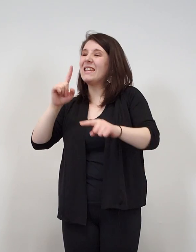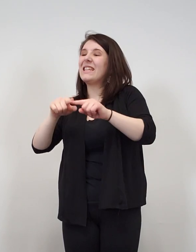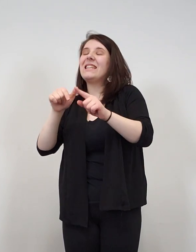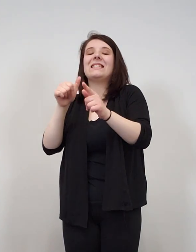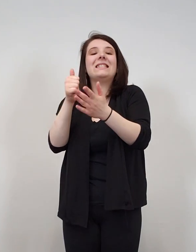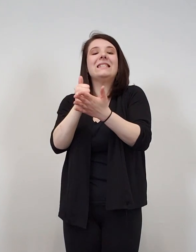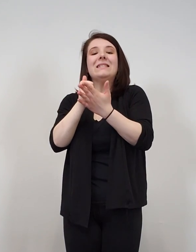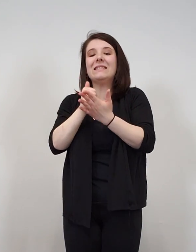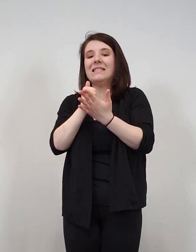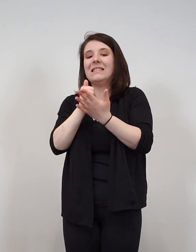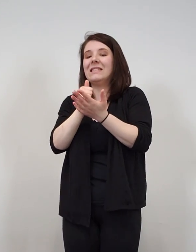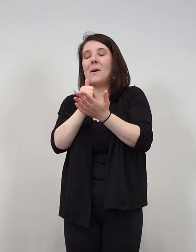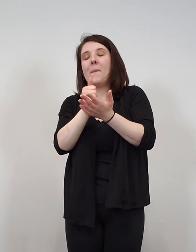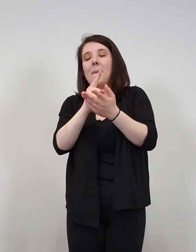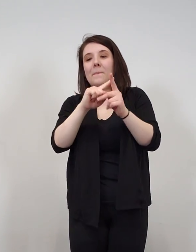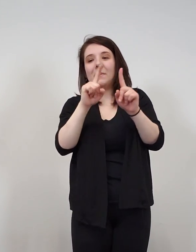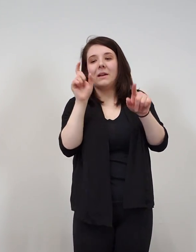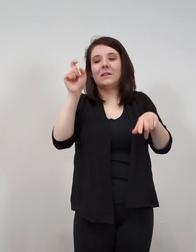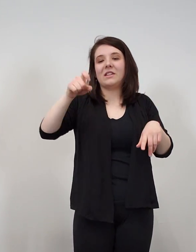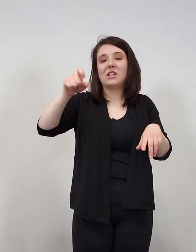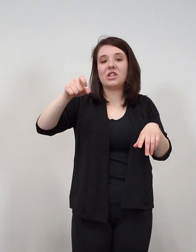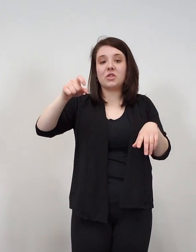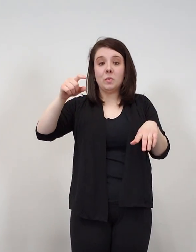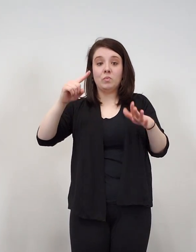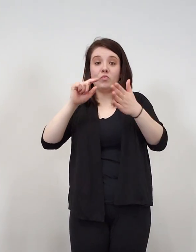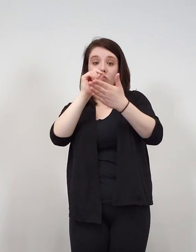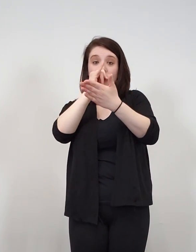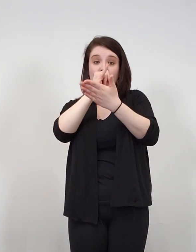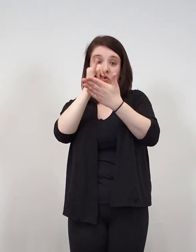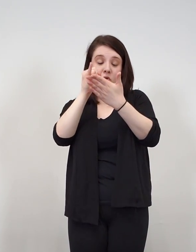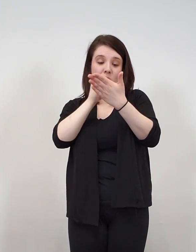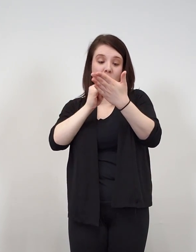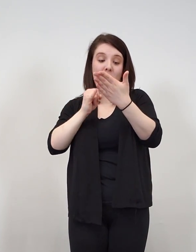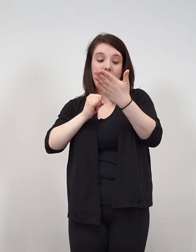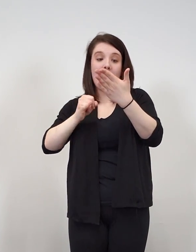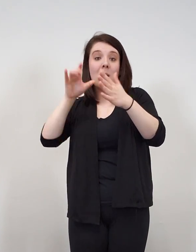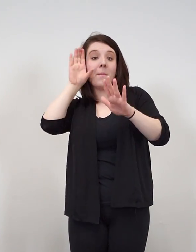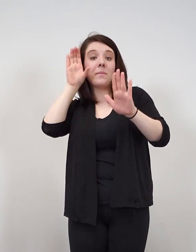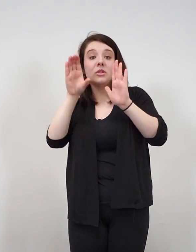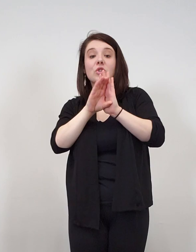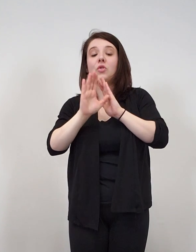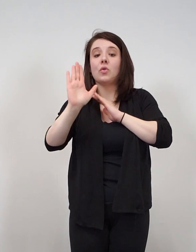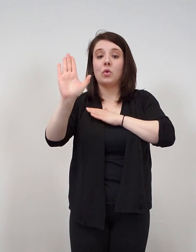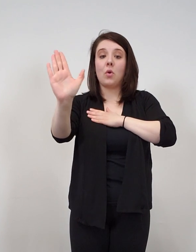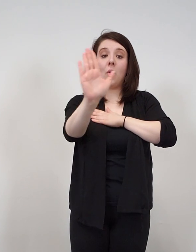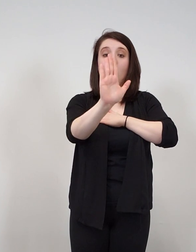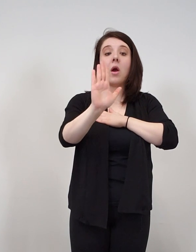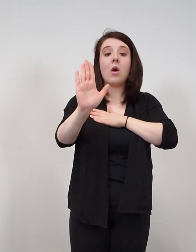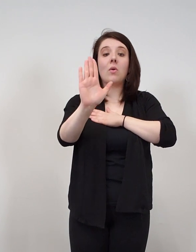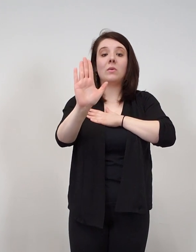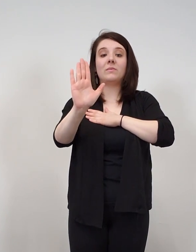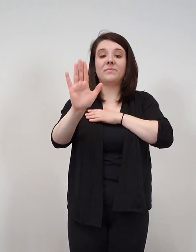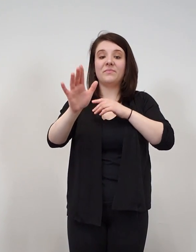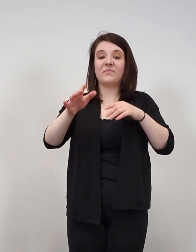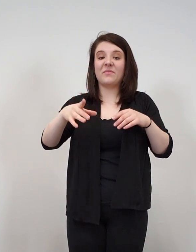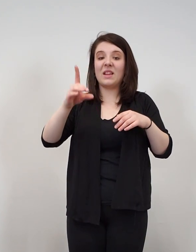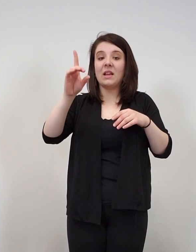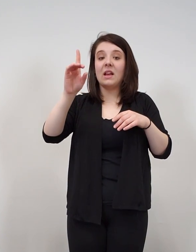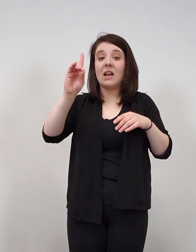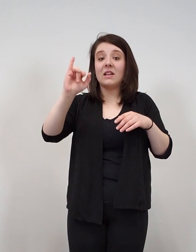picture of your own digestive tube. Does this look familiar?